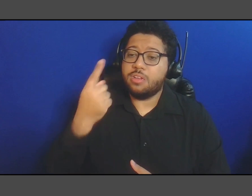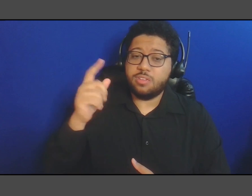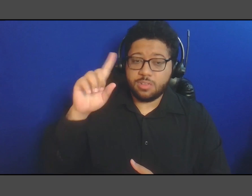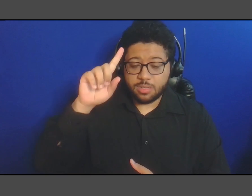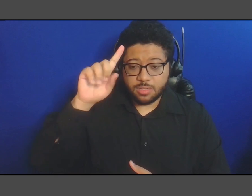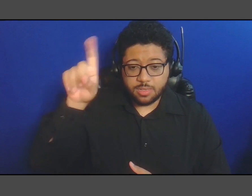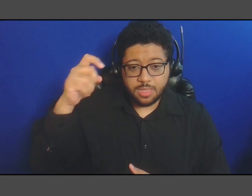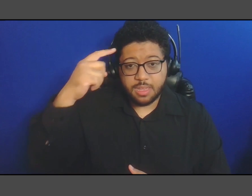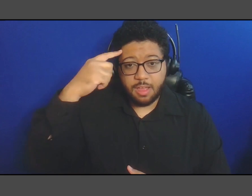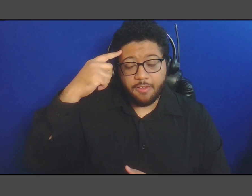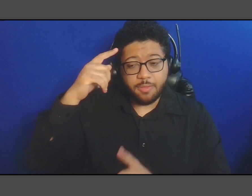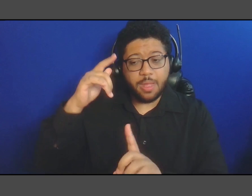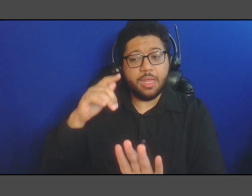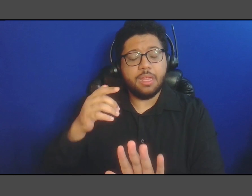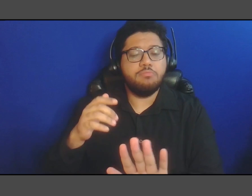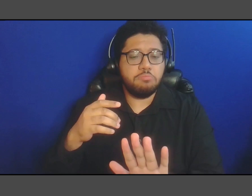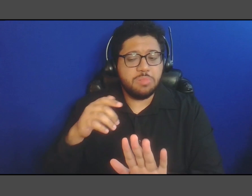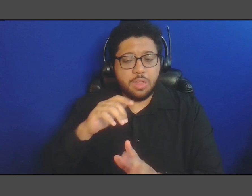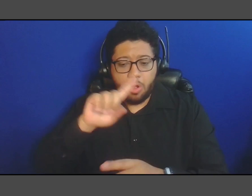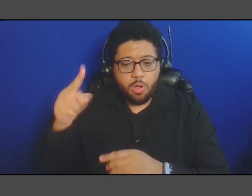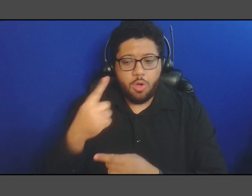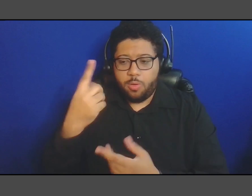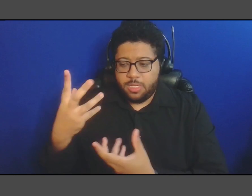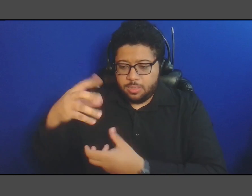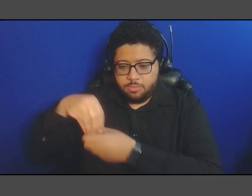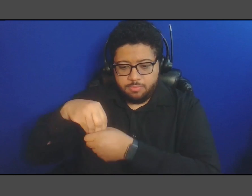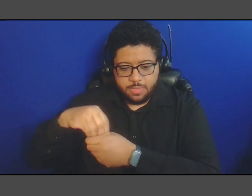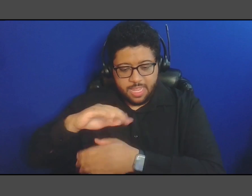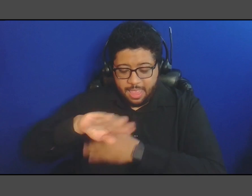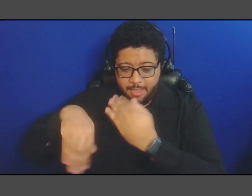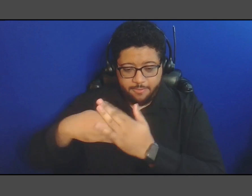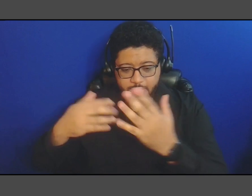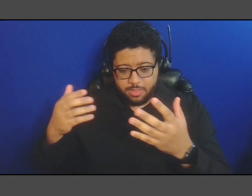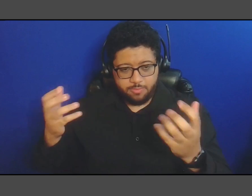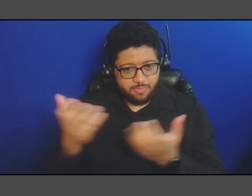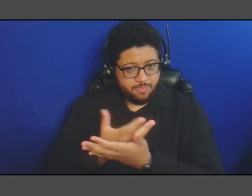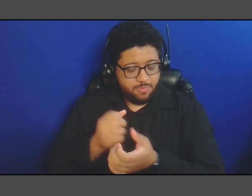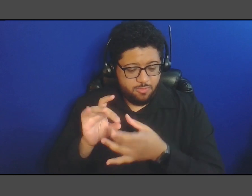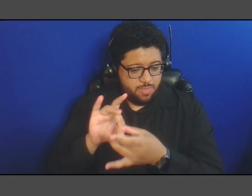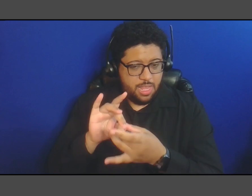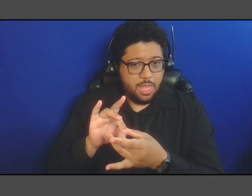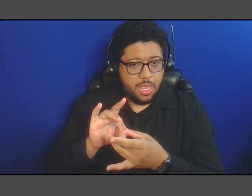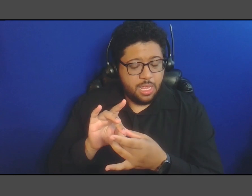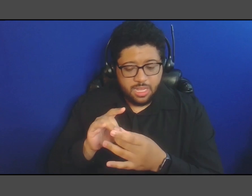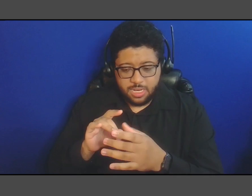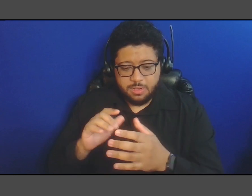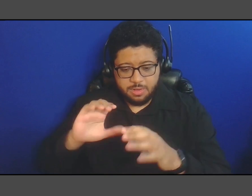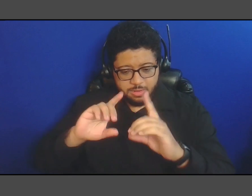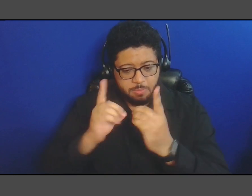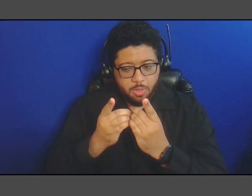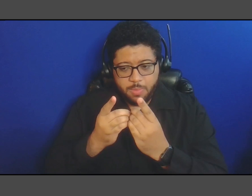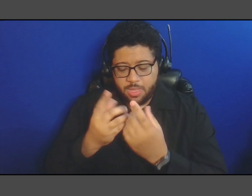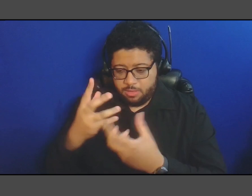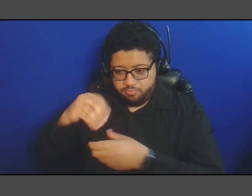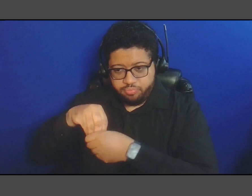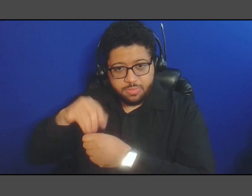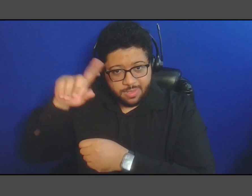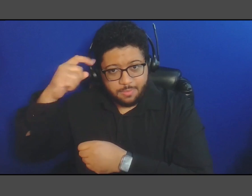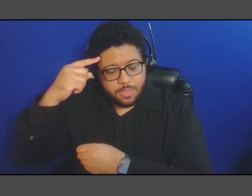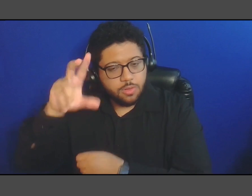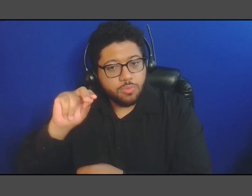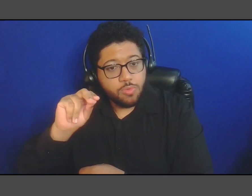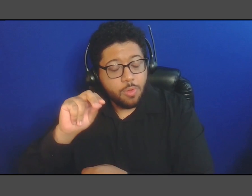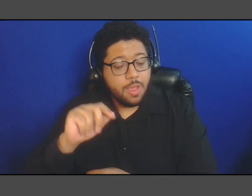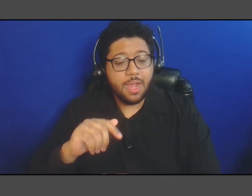was actually in the Department of War at one time. And so I feel that we've